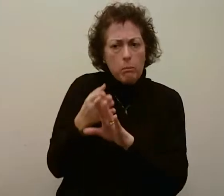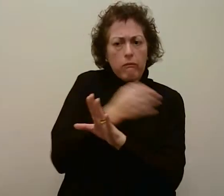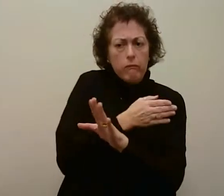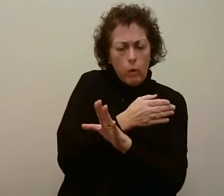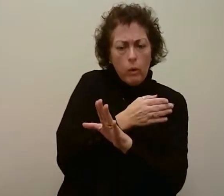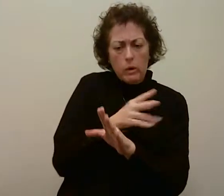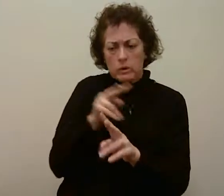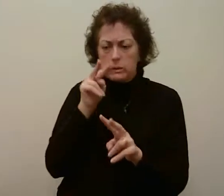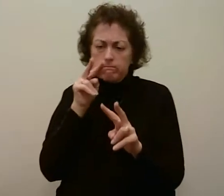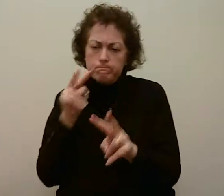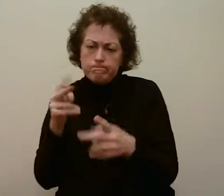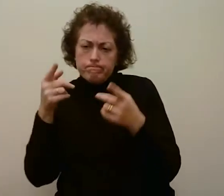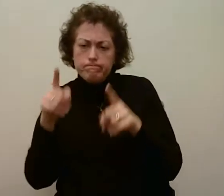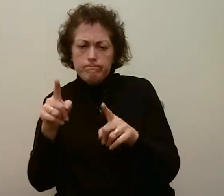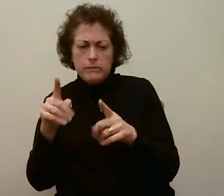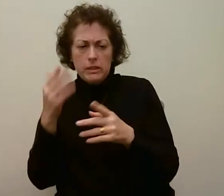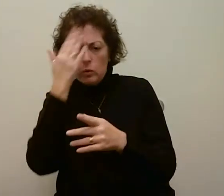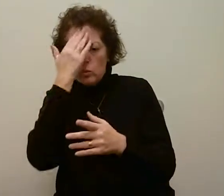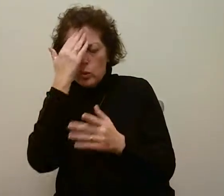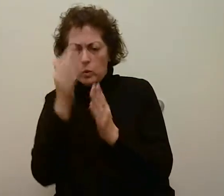they relate to the skill level of the person training.